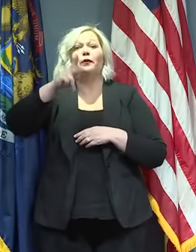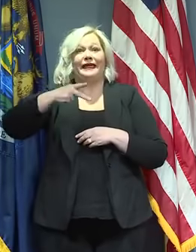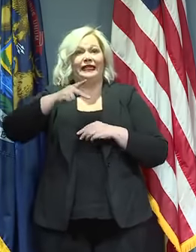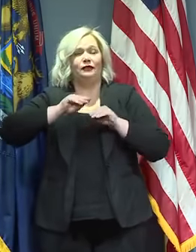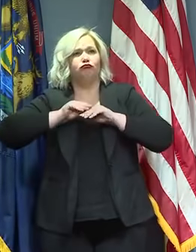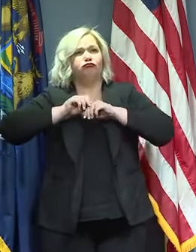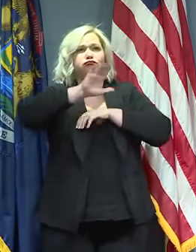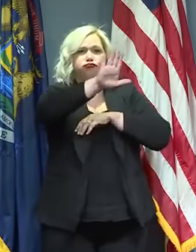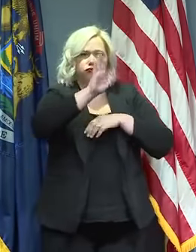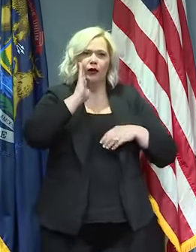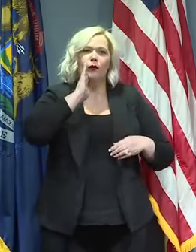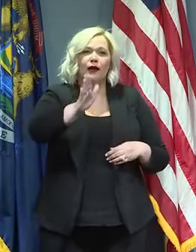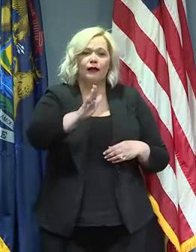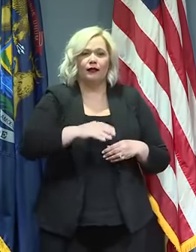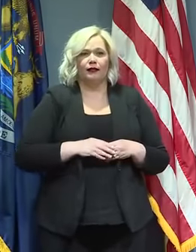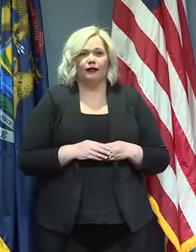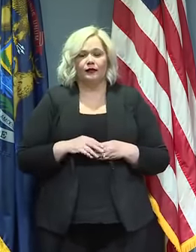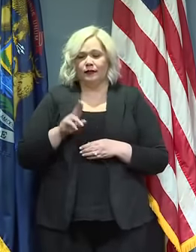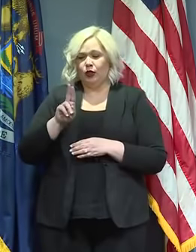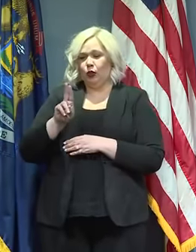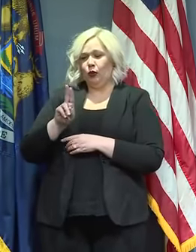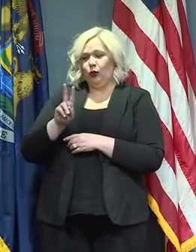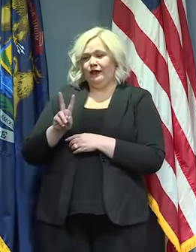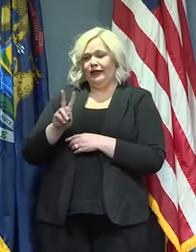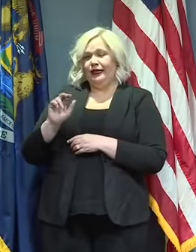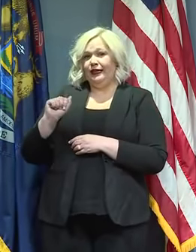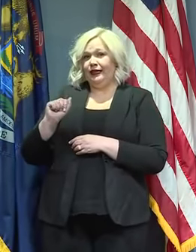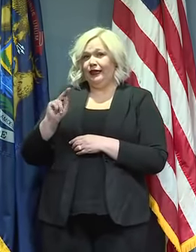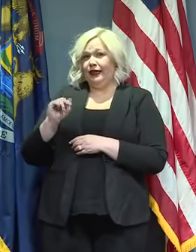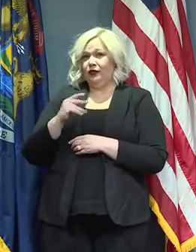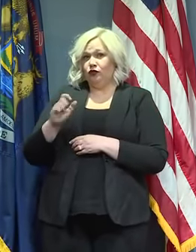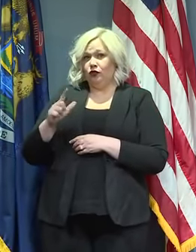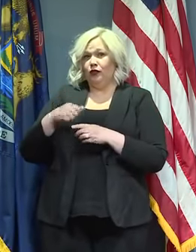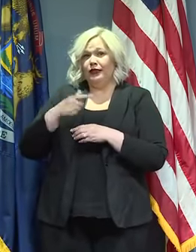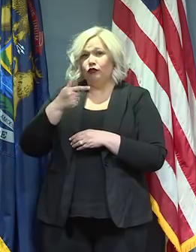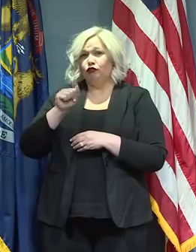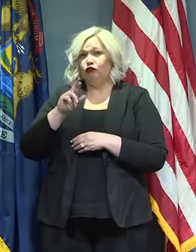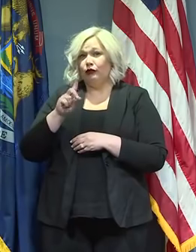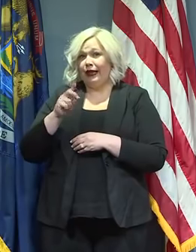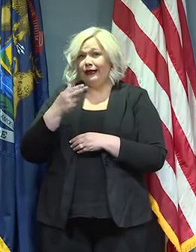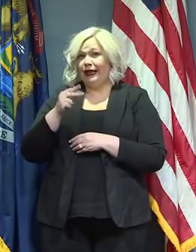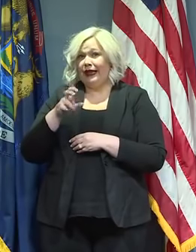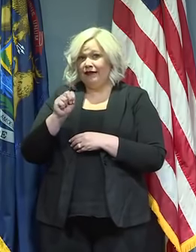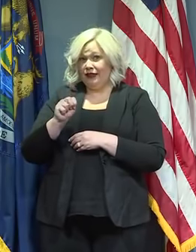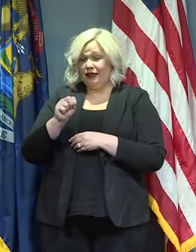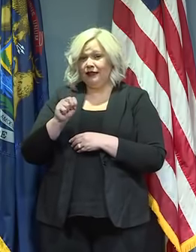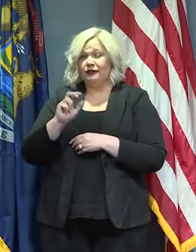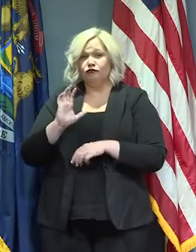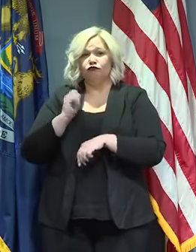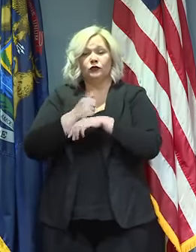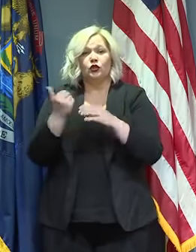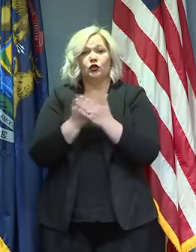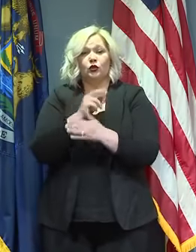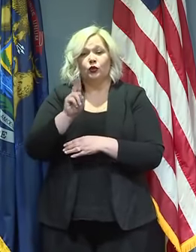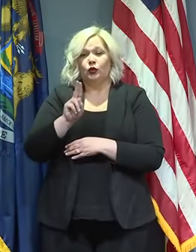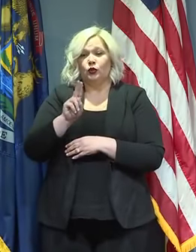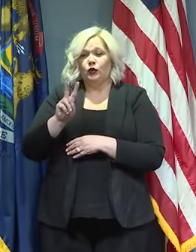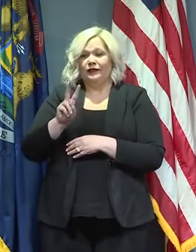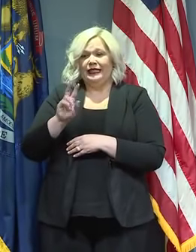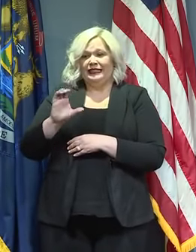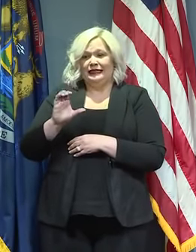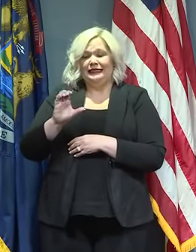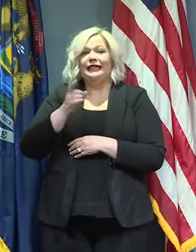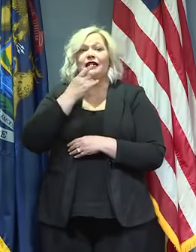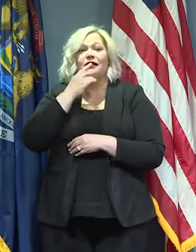Peninsula. UV Angel in Grand Haven has unveiled 2 new UVC light devices